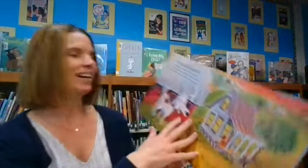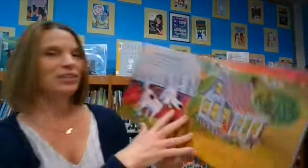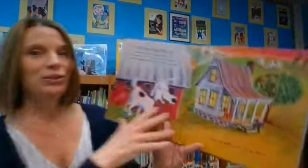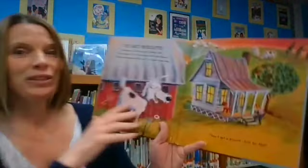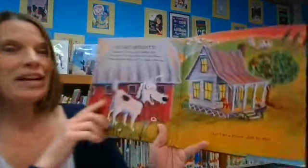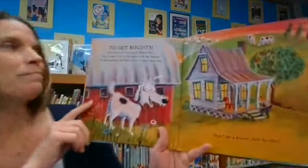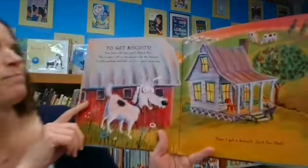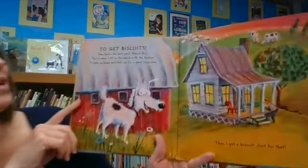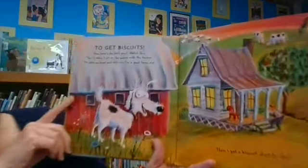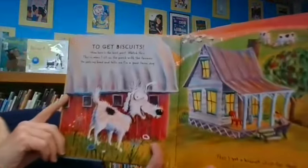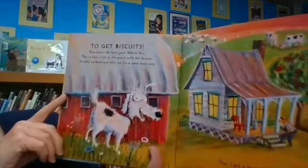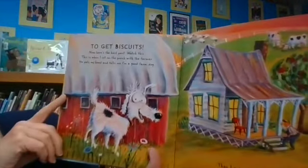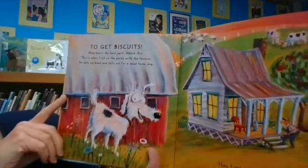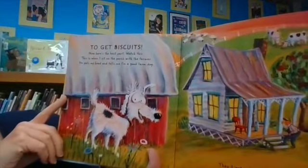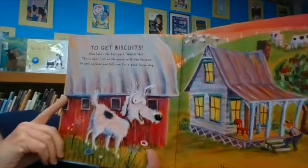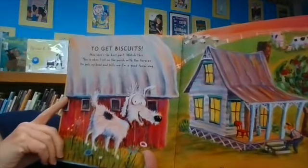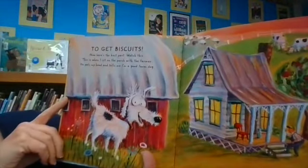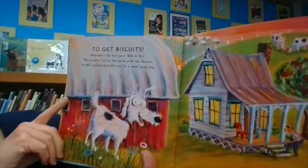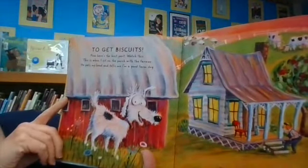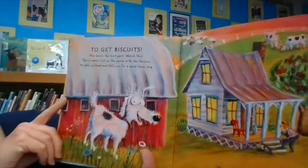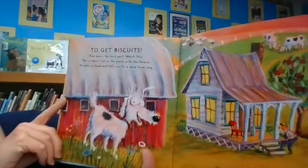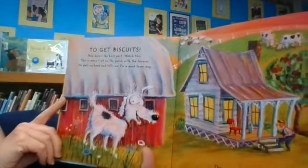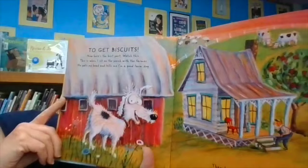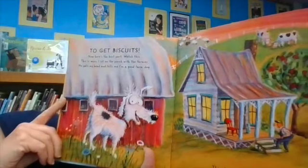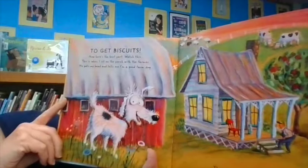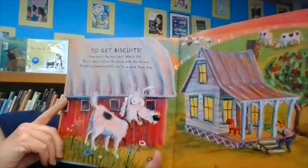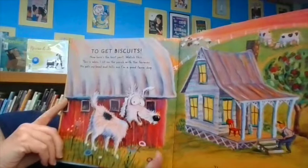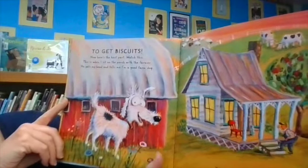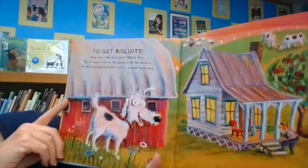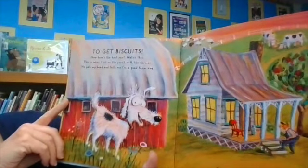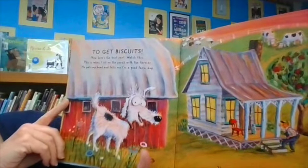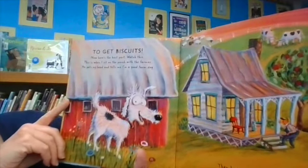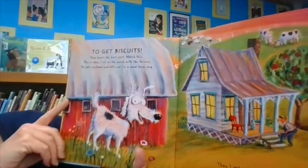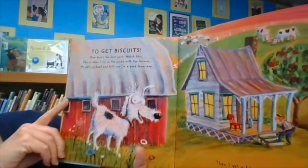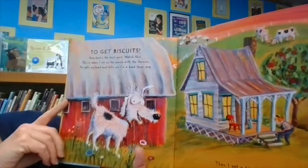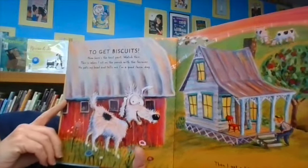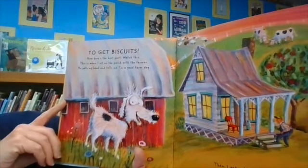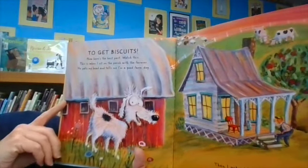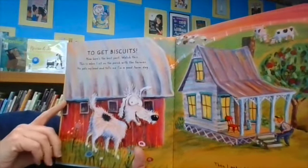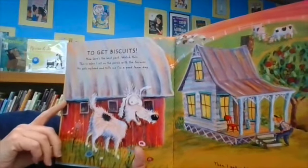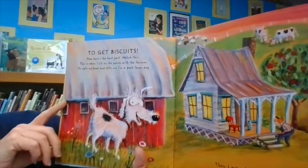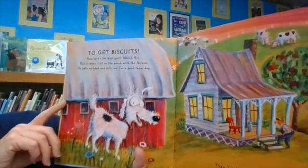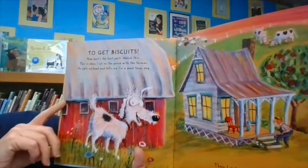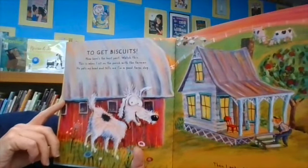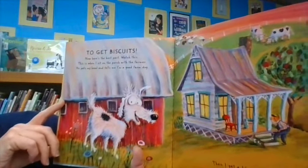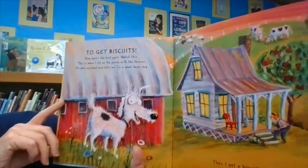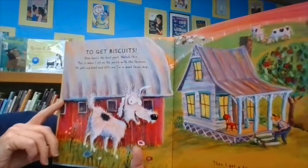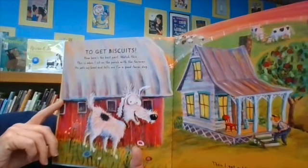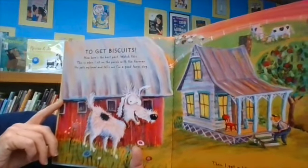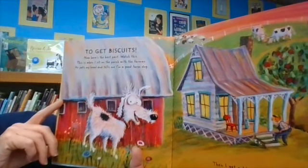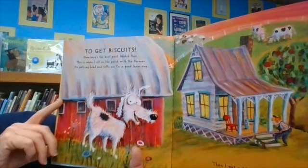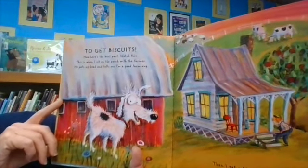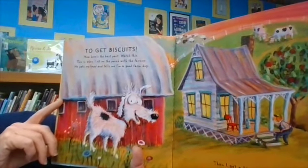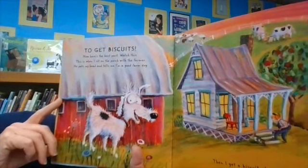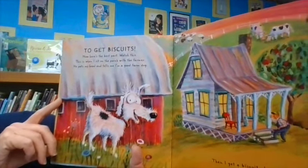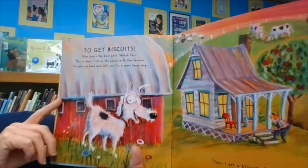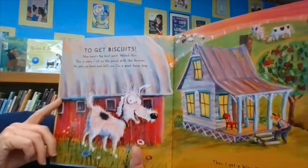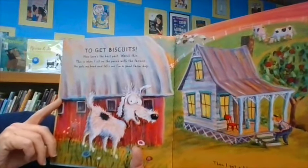To get biscuits. Now, here's the best part. Watch this. This is when I sit on the porch with the farmer.